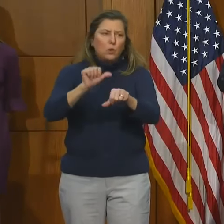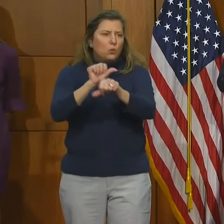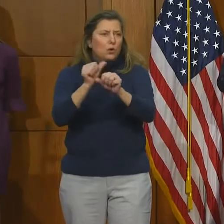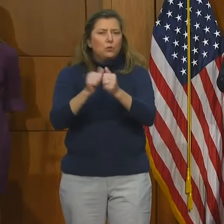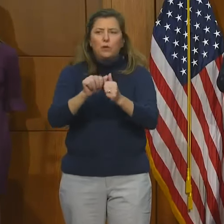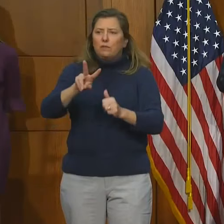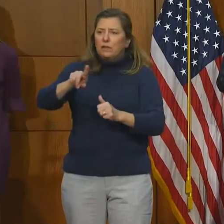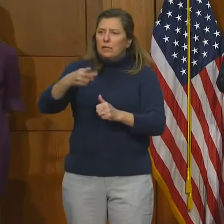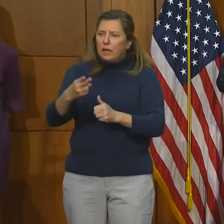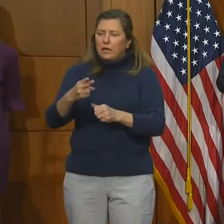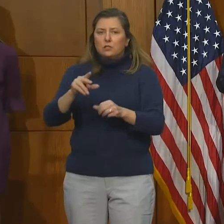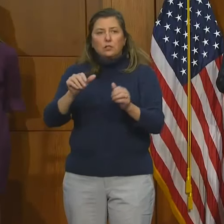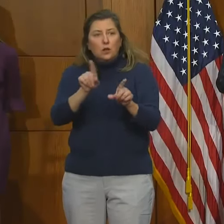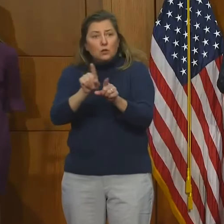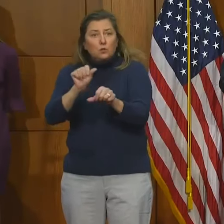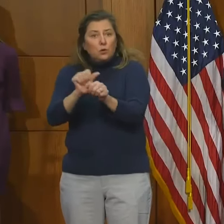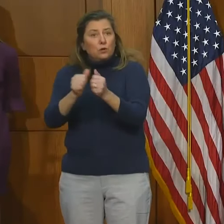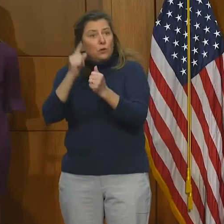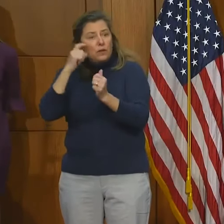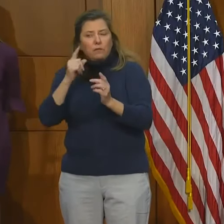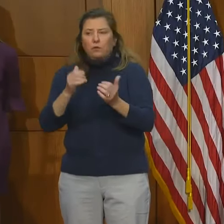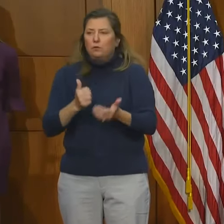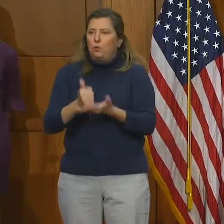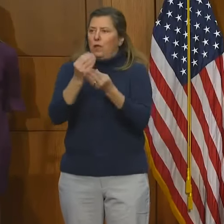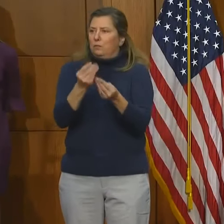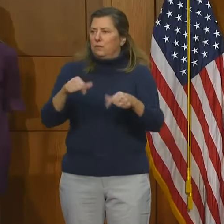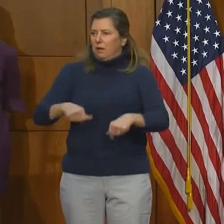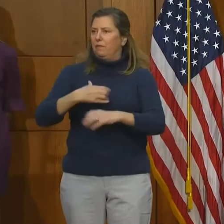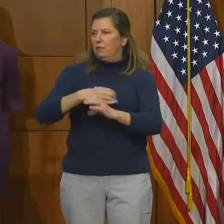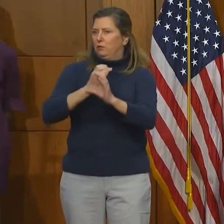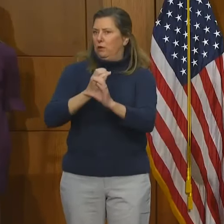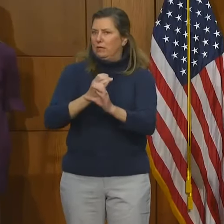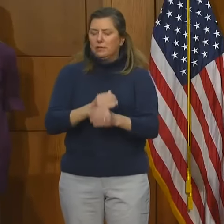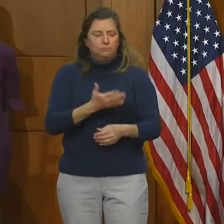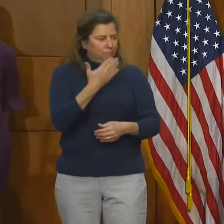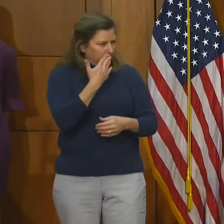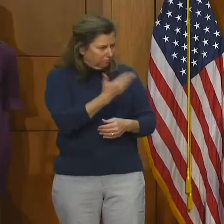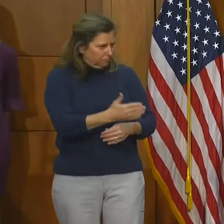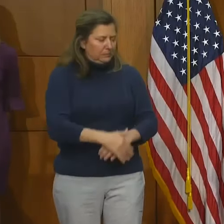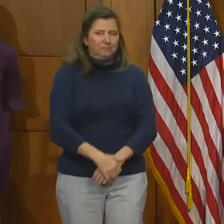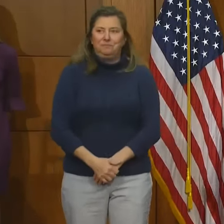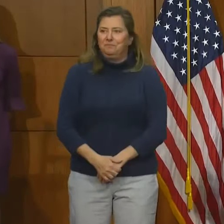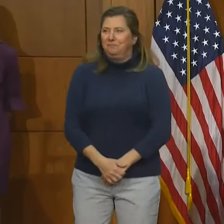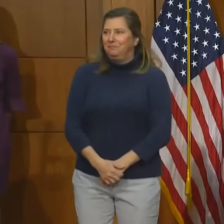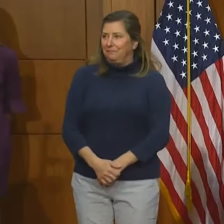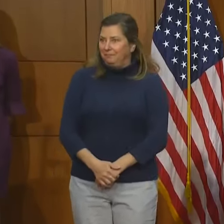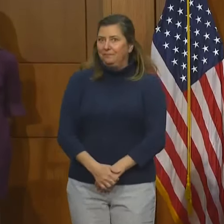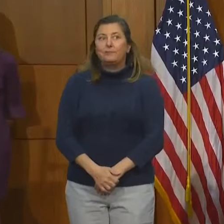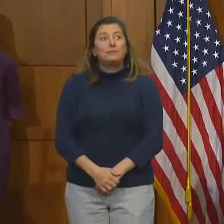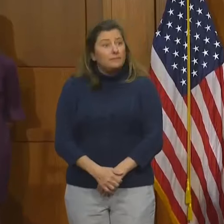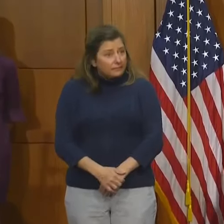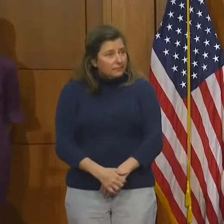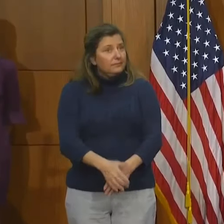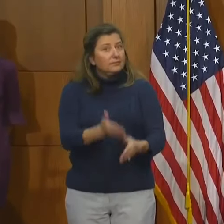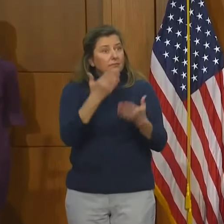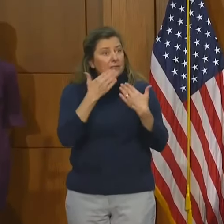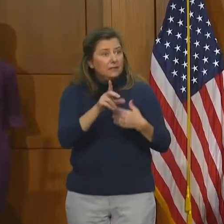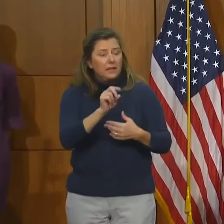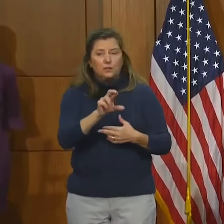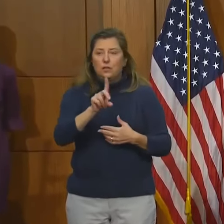governor to help solve this crisis. Thank you. Really appreciate it. But thank you, Dr.